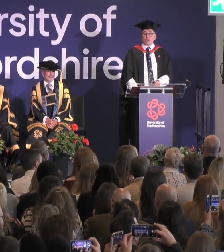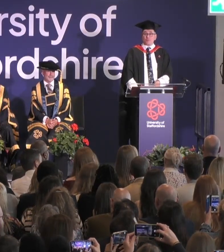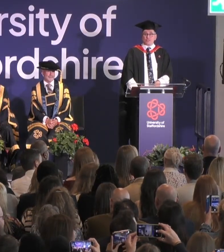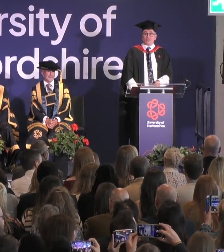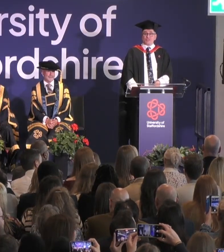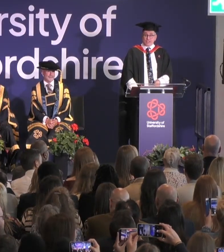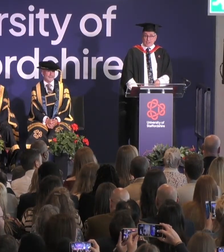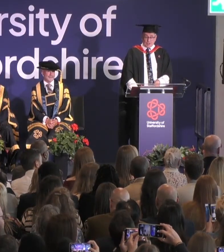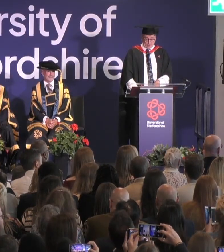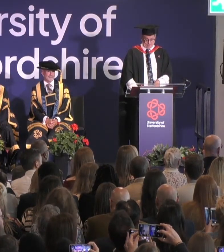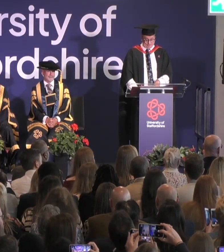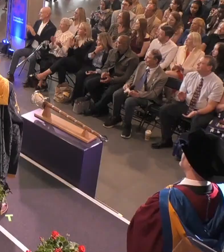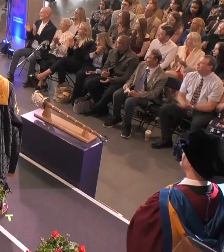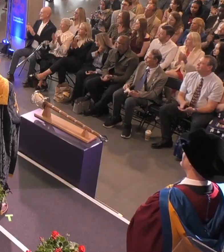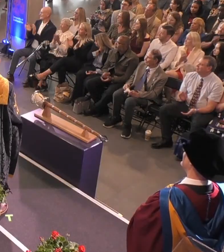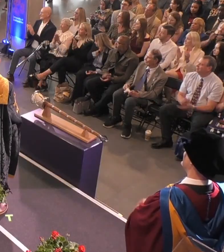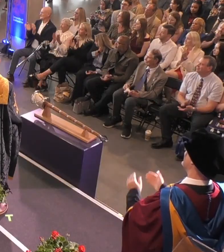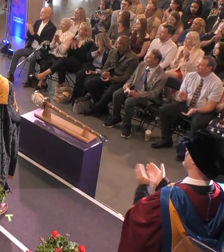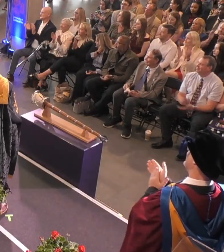Gurpreet Singh.